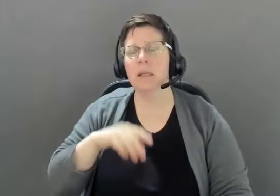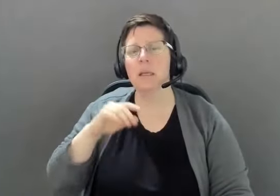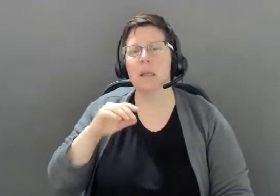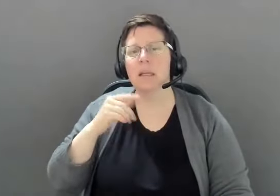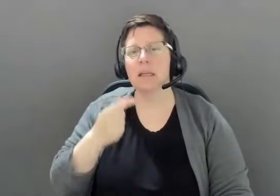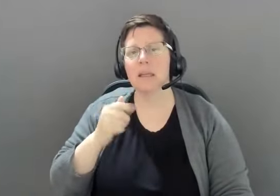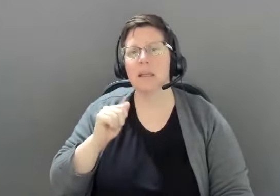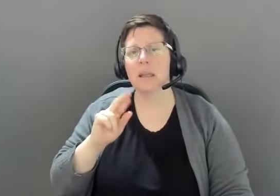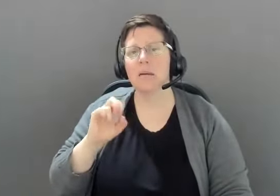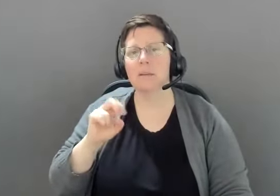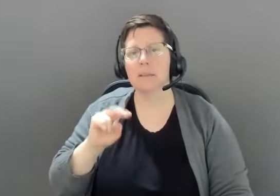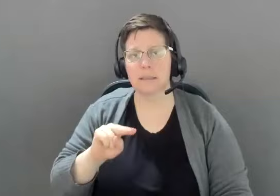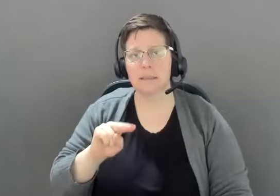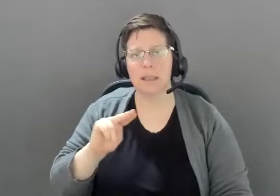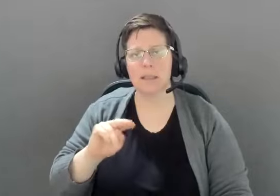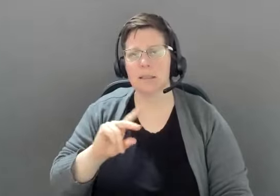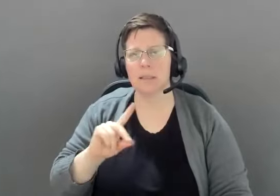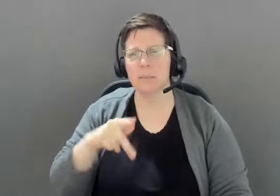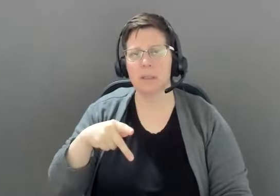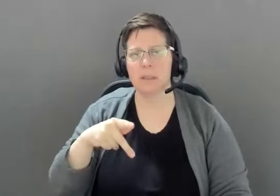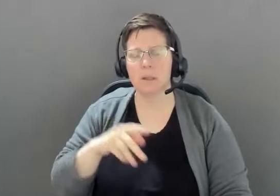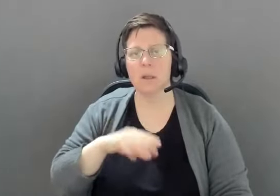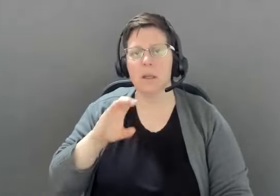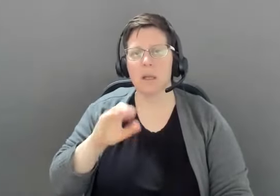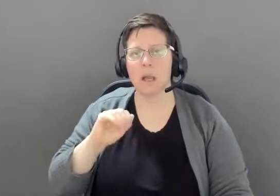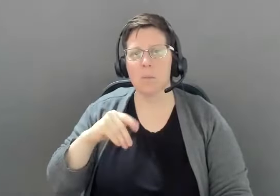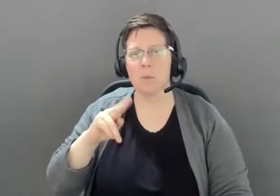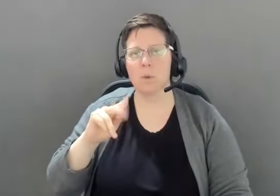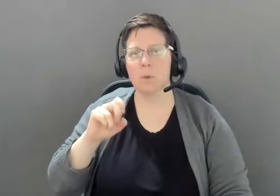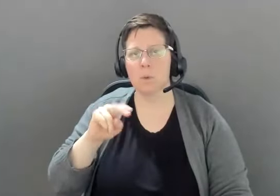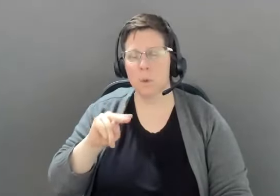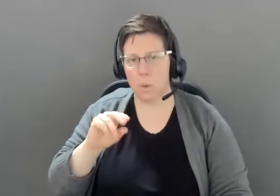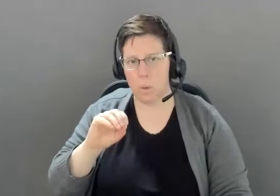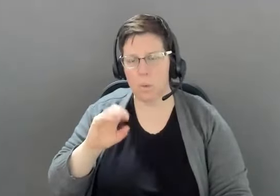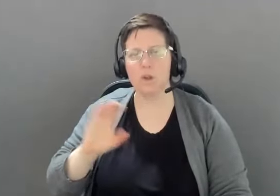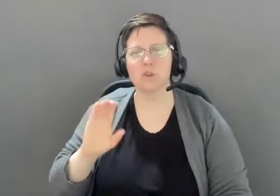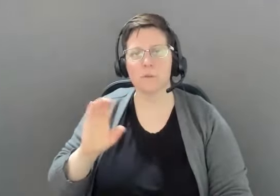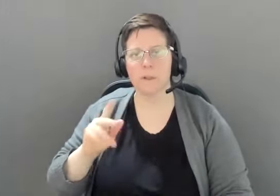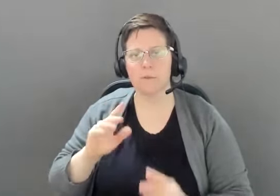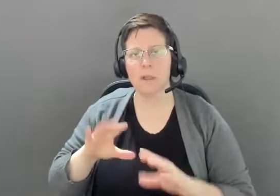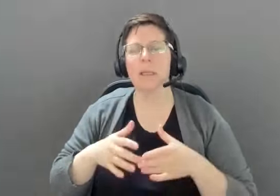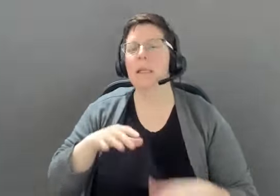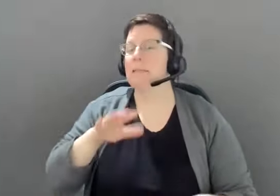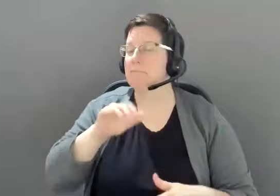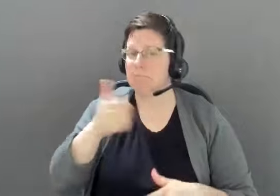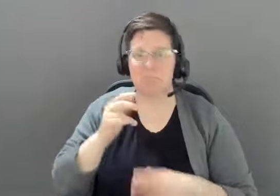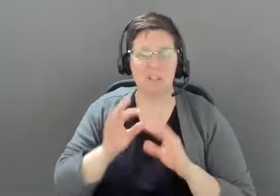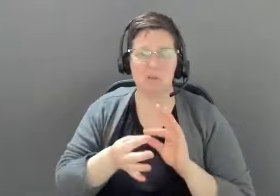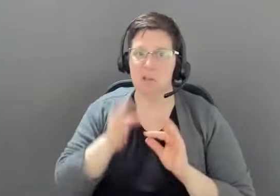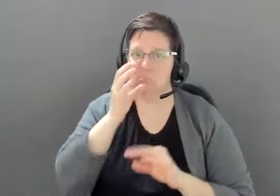Frank Caputo from the Conservative Party, Larry Brock from the Conservative Party, Karen Vecchio from the Conservative Party, Rob